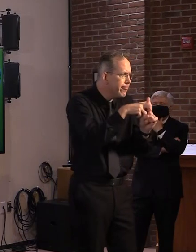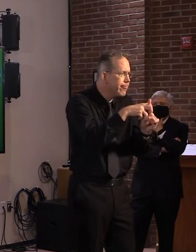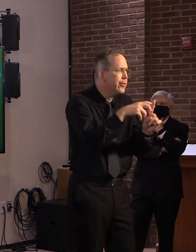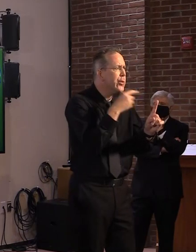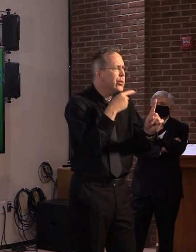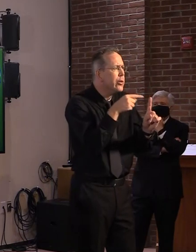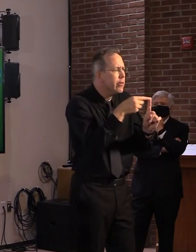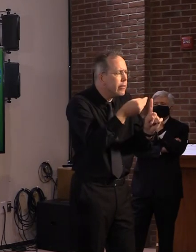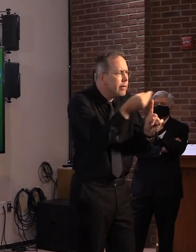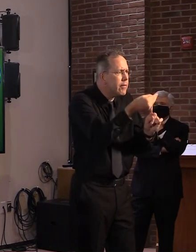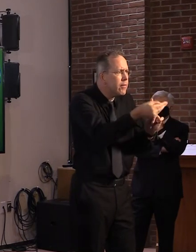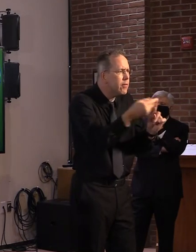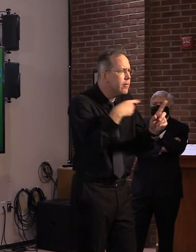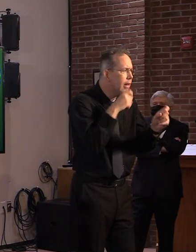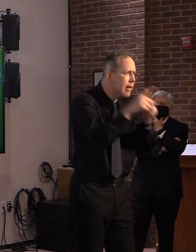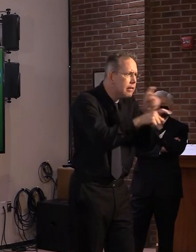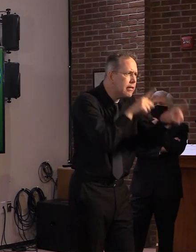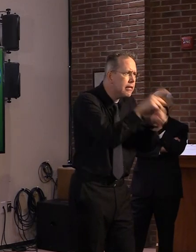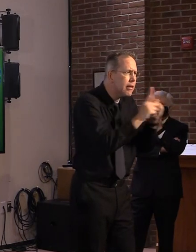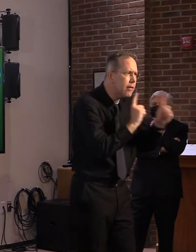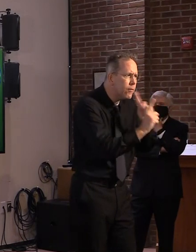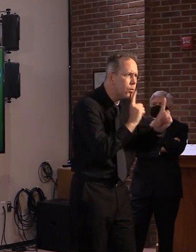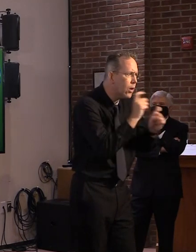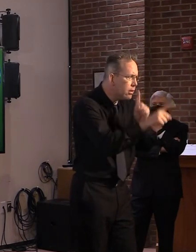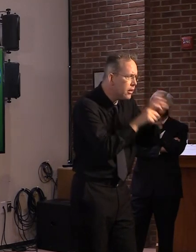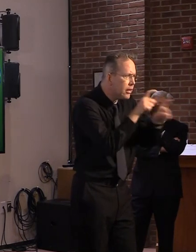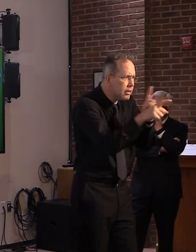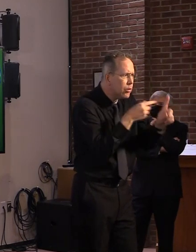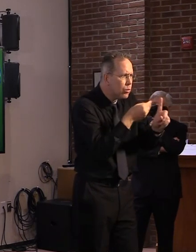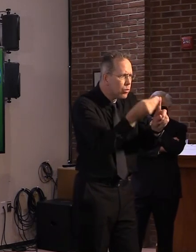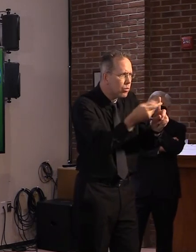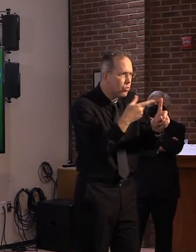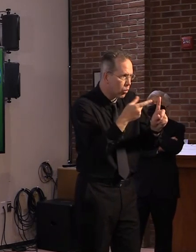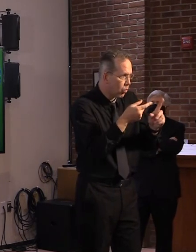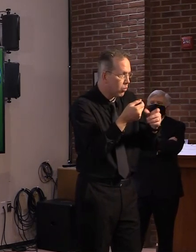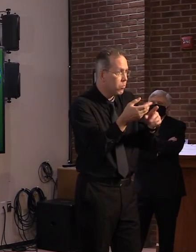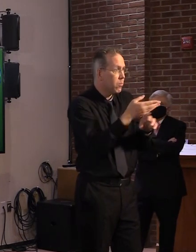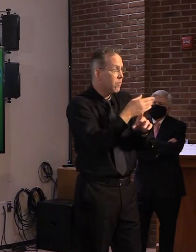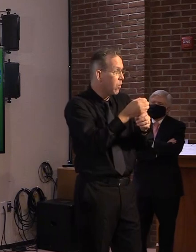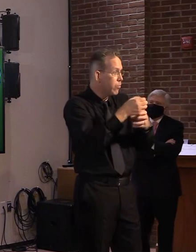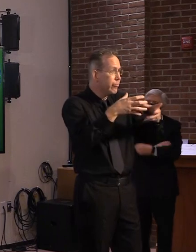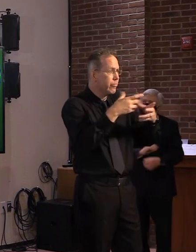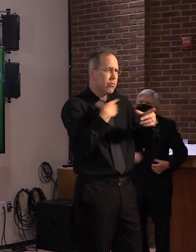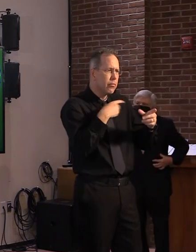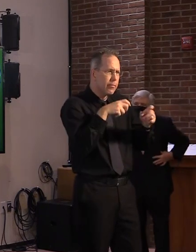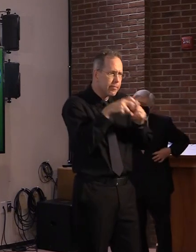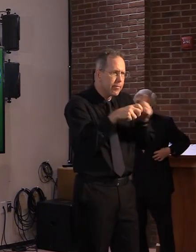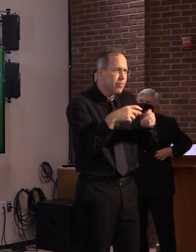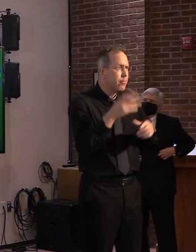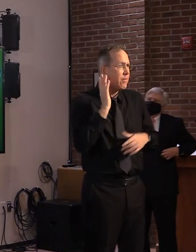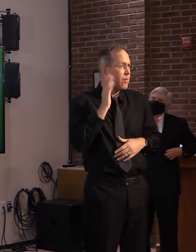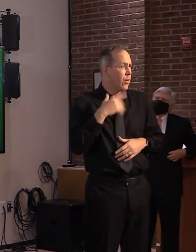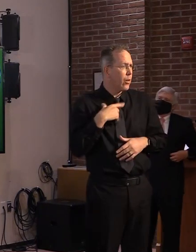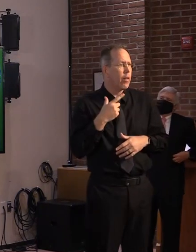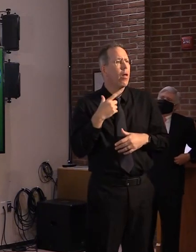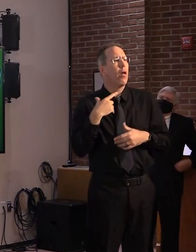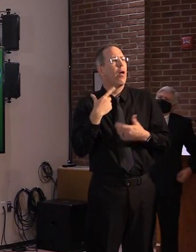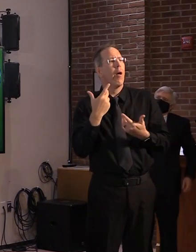Winooski outbreak, we actually had done a so-called table talk exercise looking